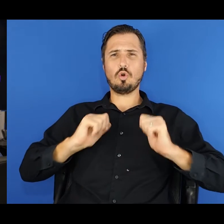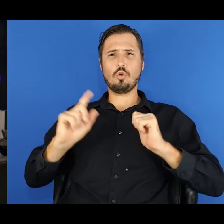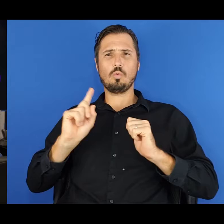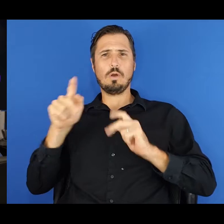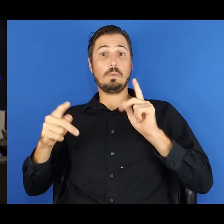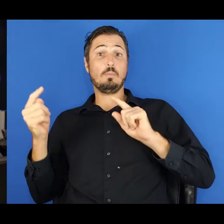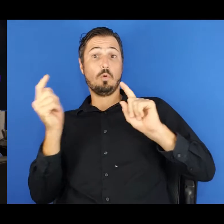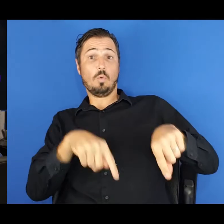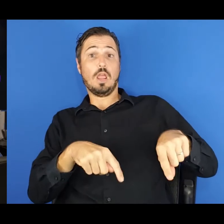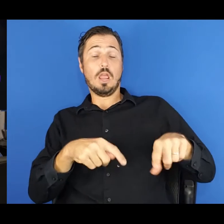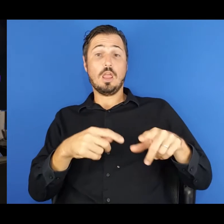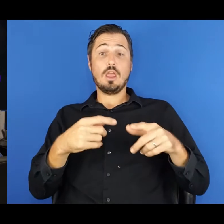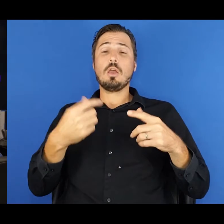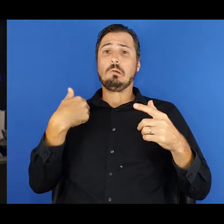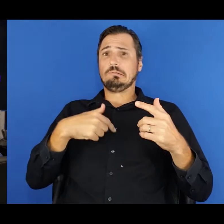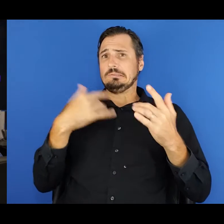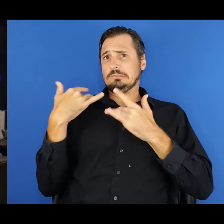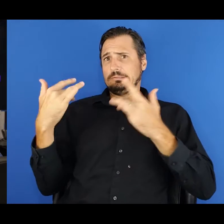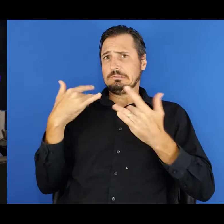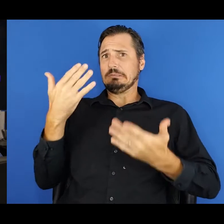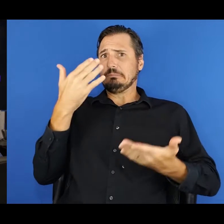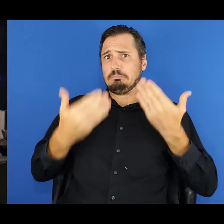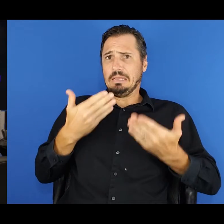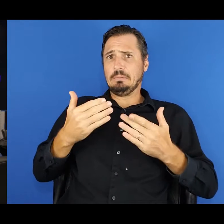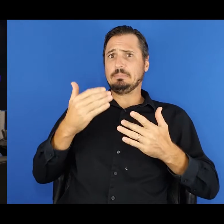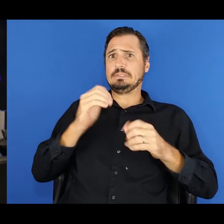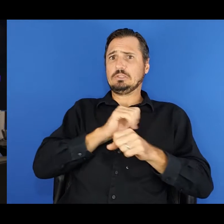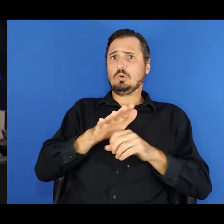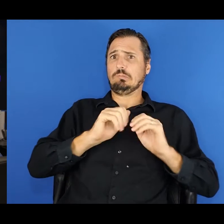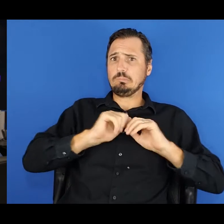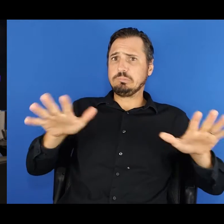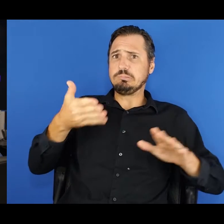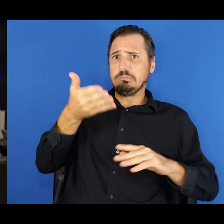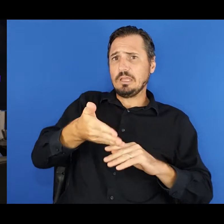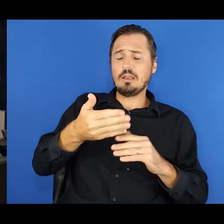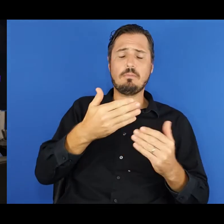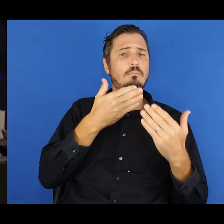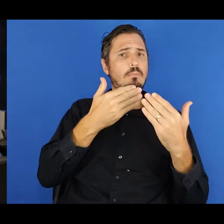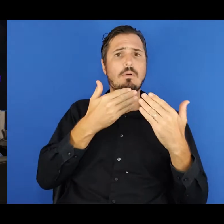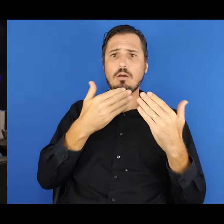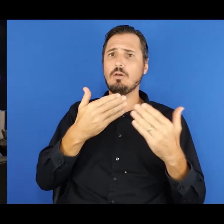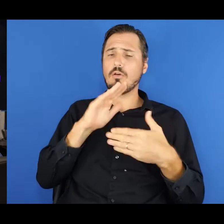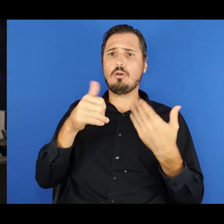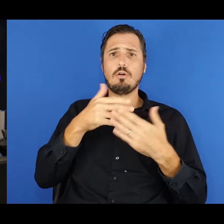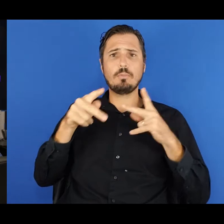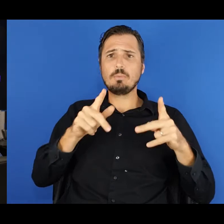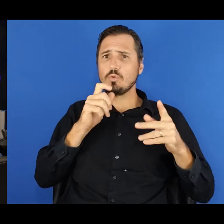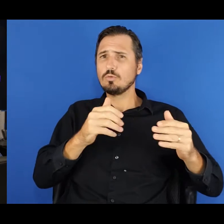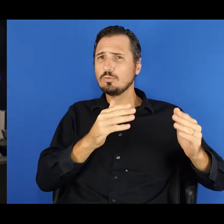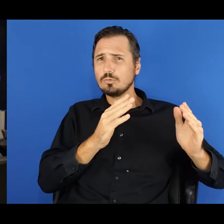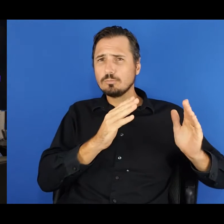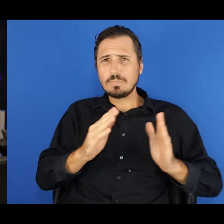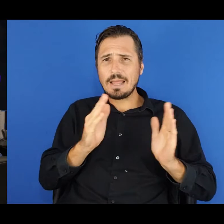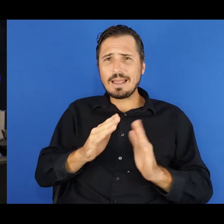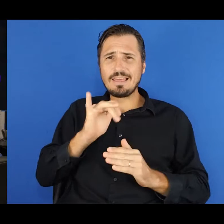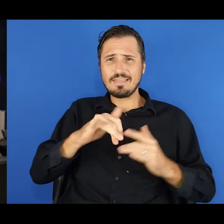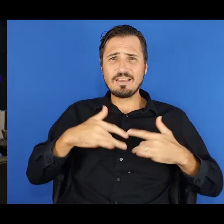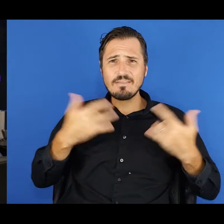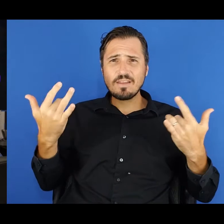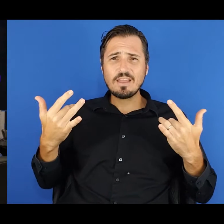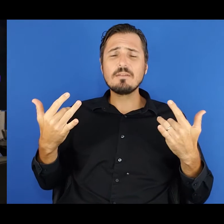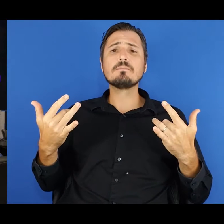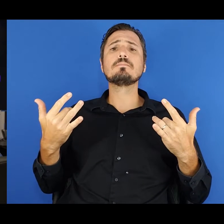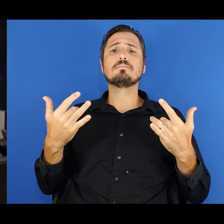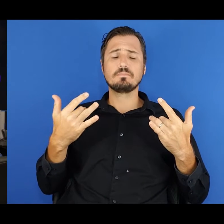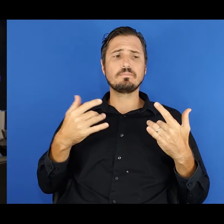concerned that exposures could have taken place. Mahalo to the event organizers and attendees for working with the Department of Health